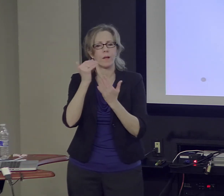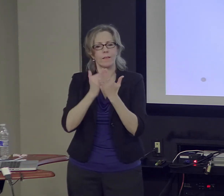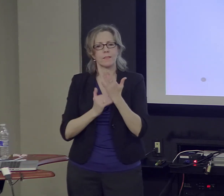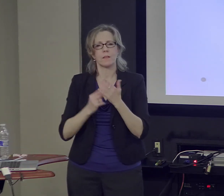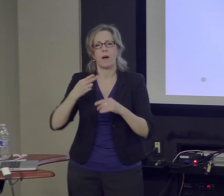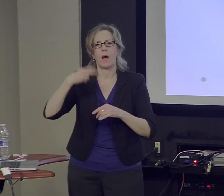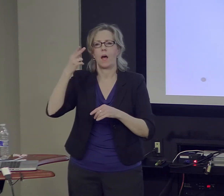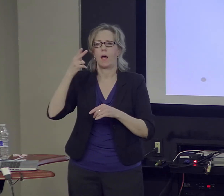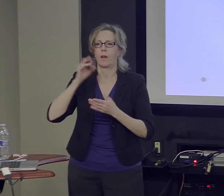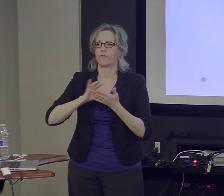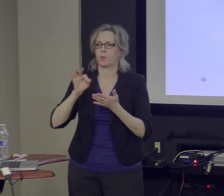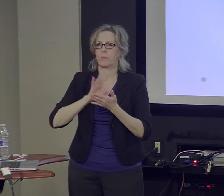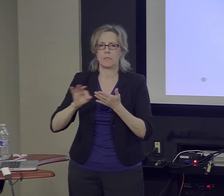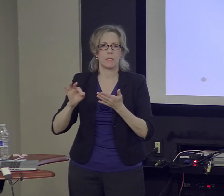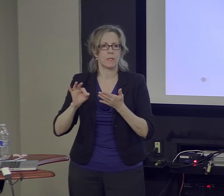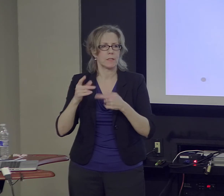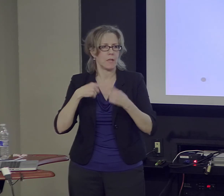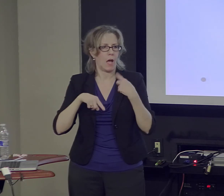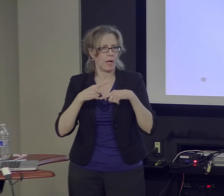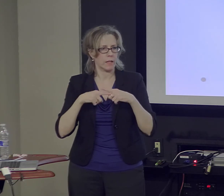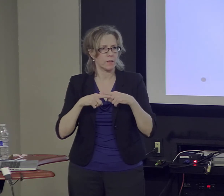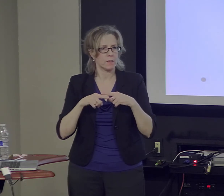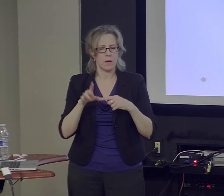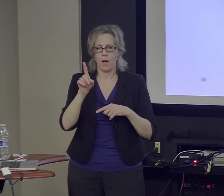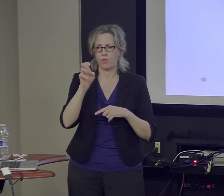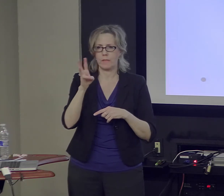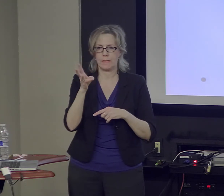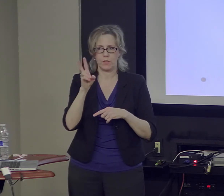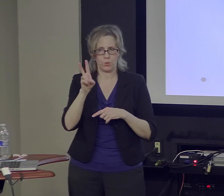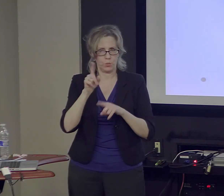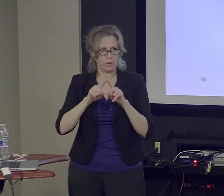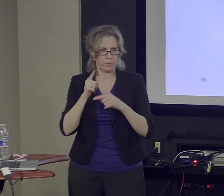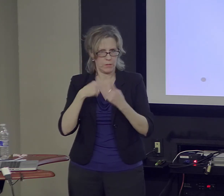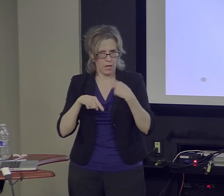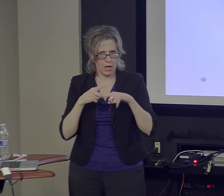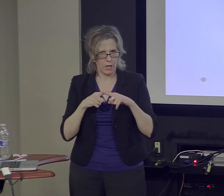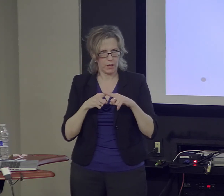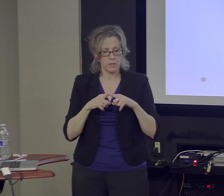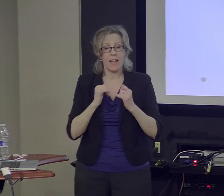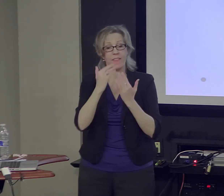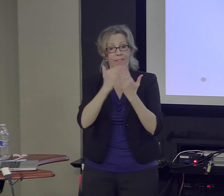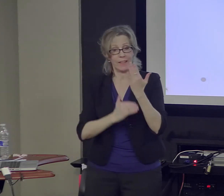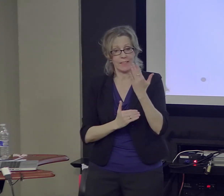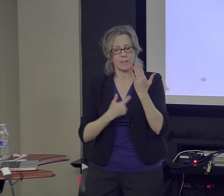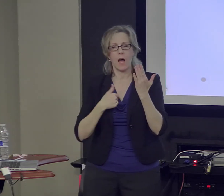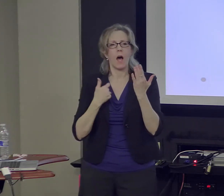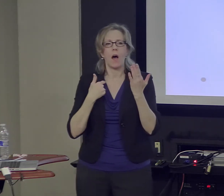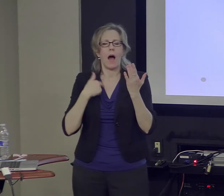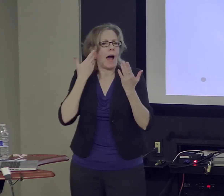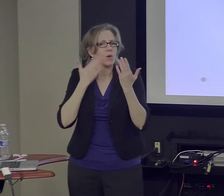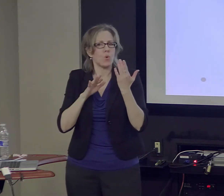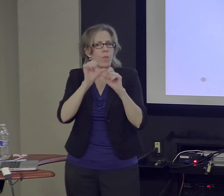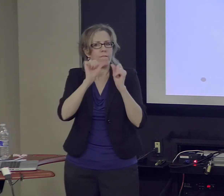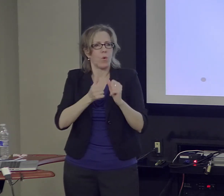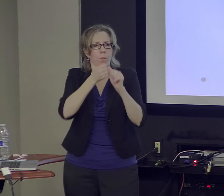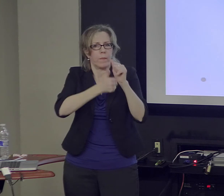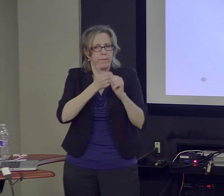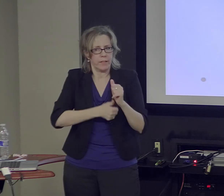She also found a list of high frequency signs that were used, actually 162 different signs. From